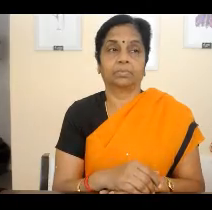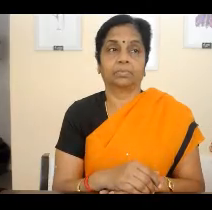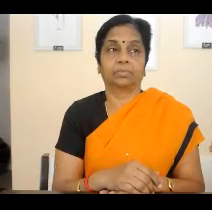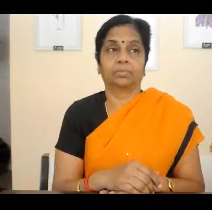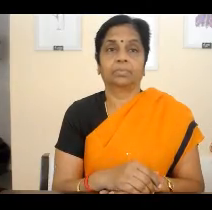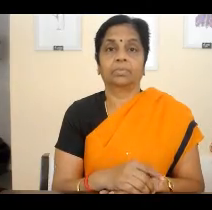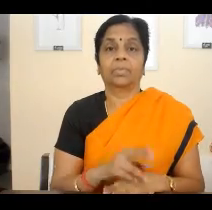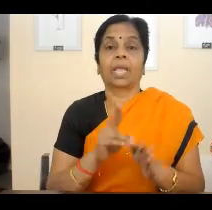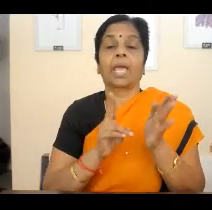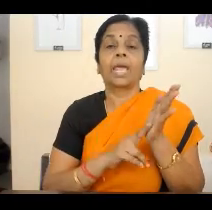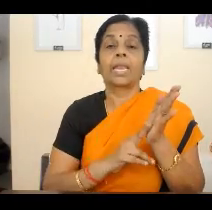National Commission